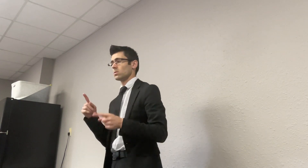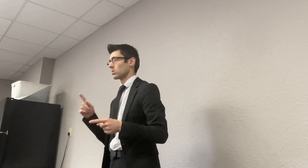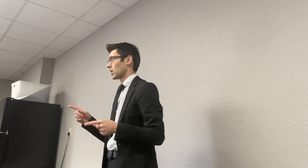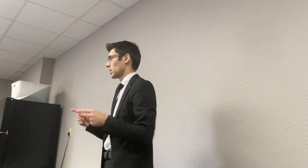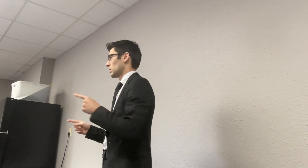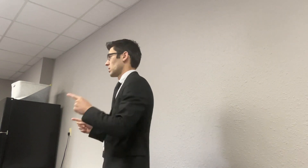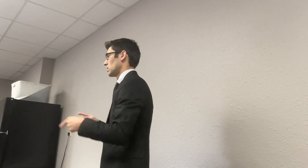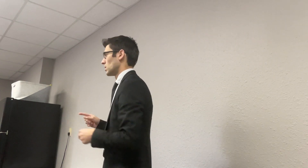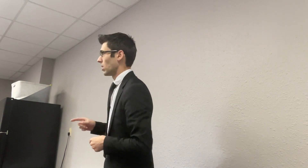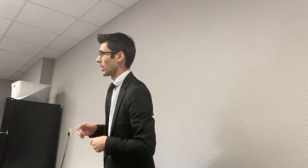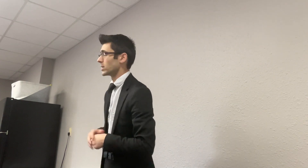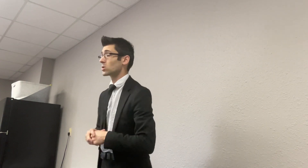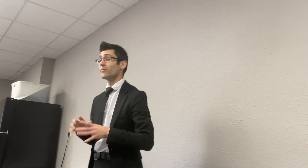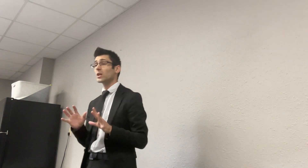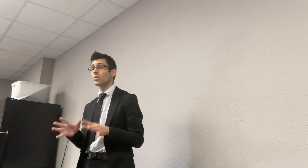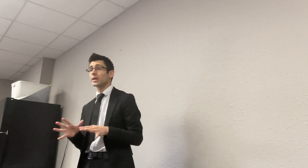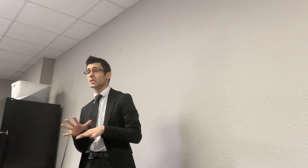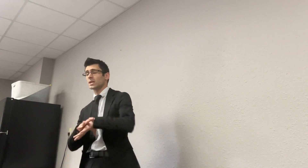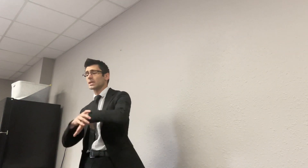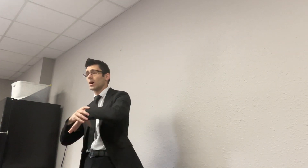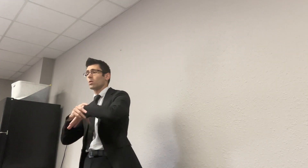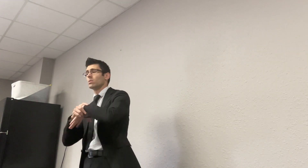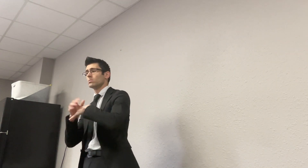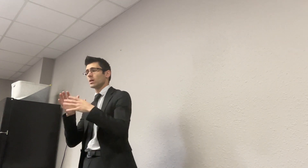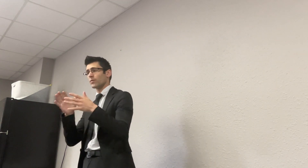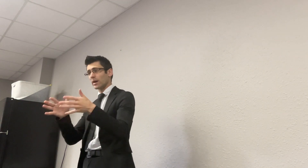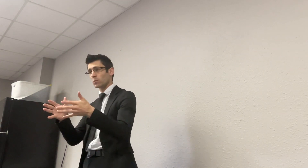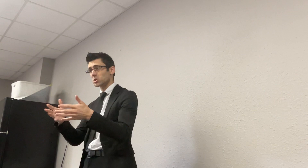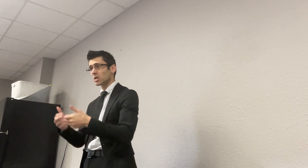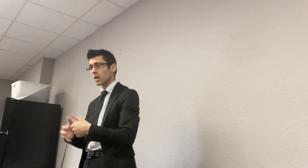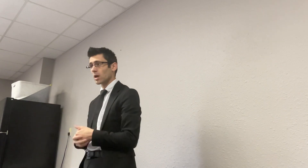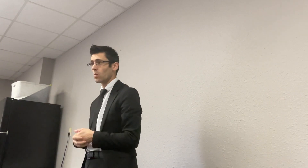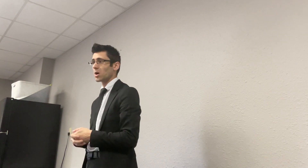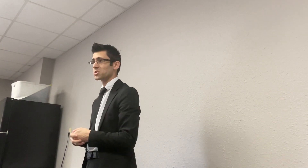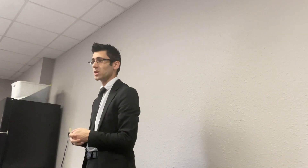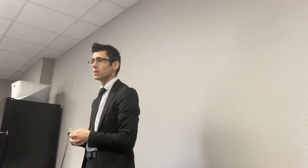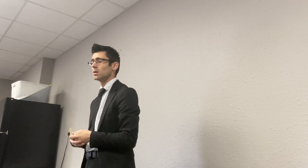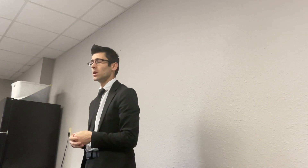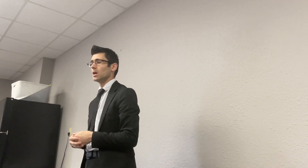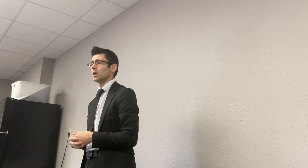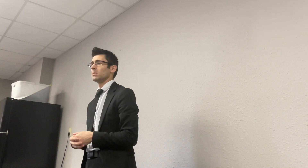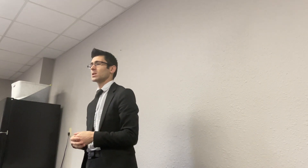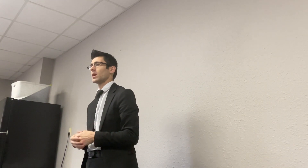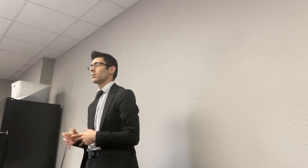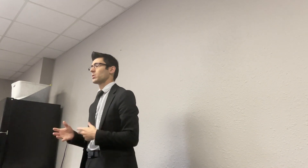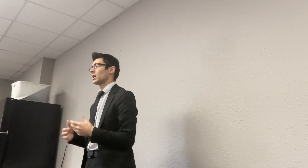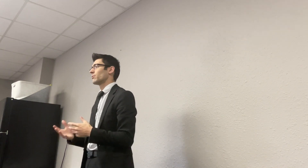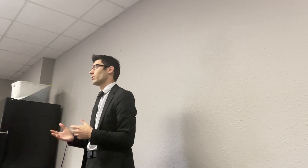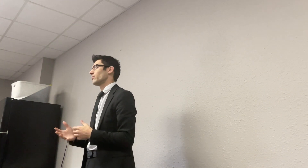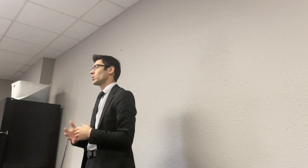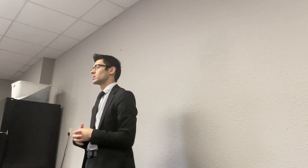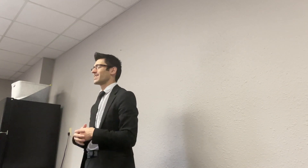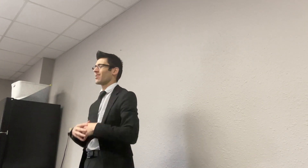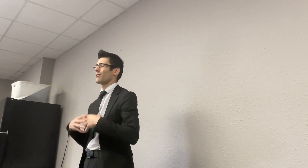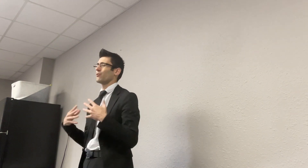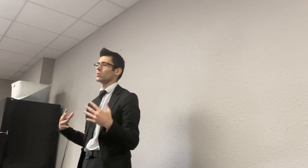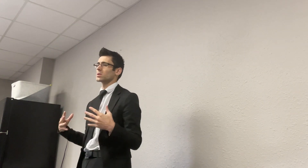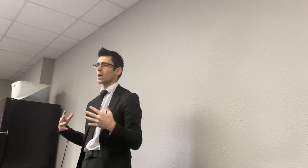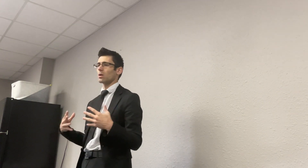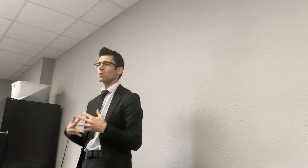Okay. All right, so the video that I sent out, if you haven't watched it yet, go watch it. It's going to help you kind of review. It's not a full scale kind